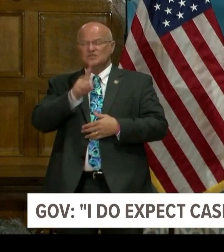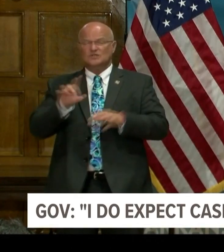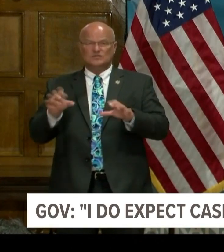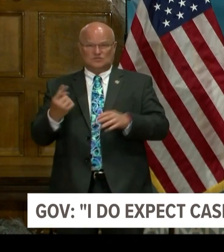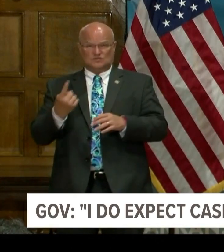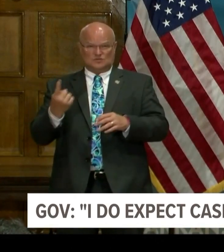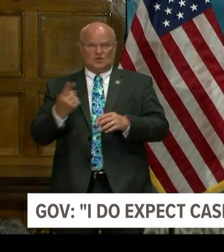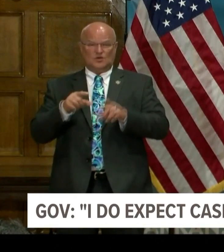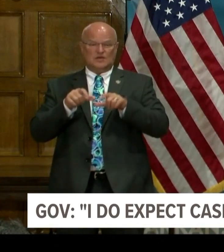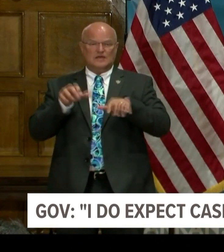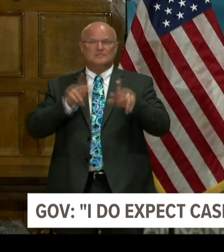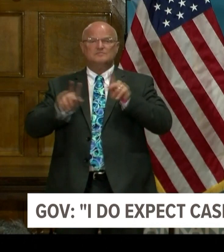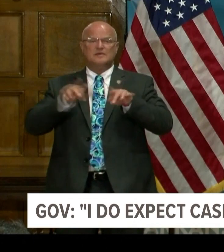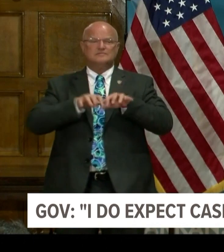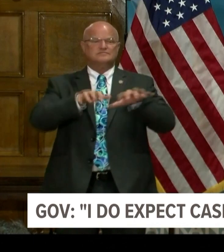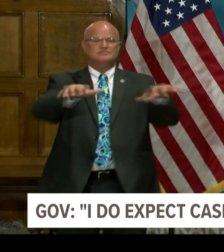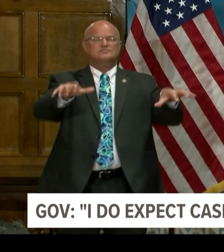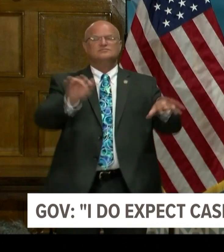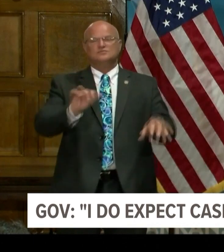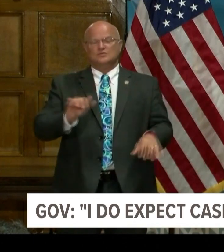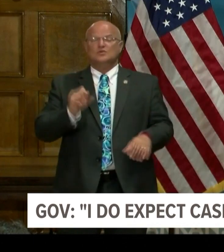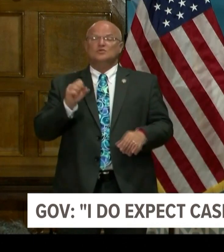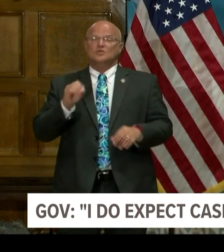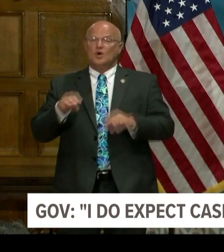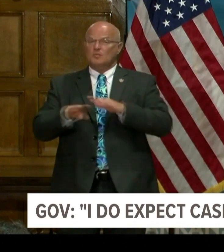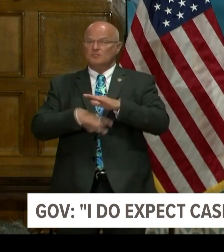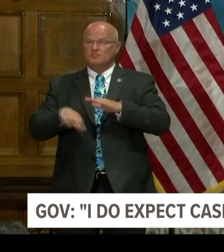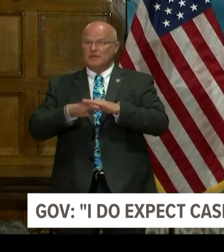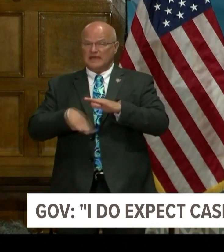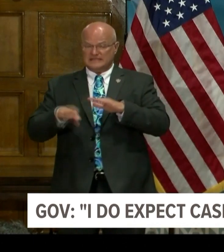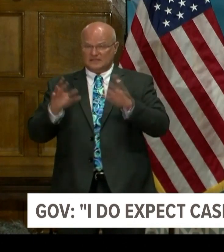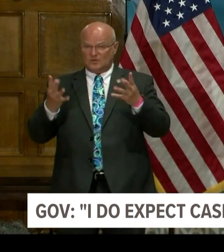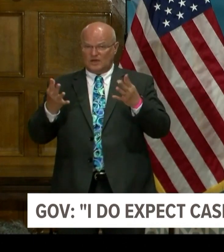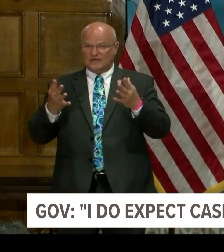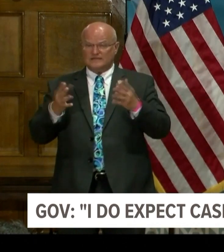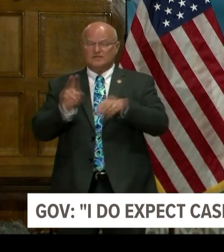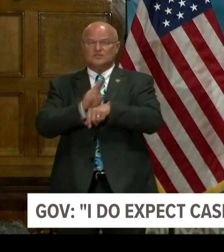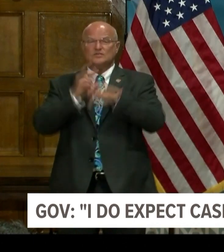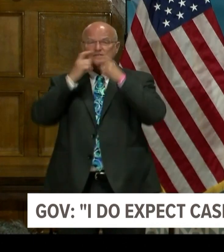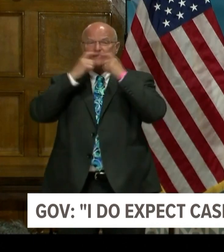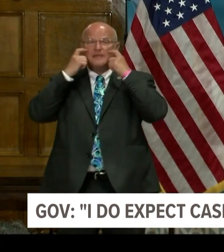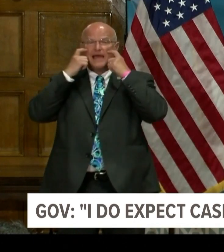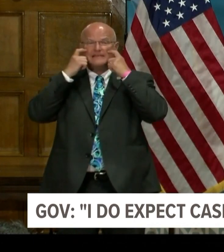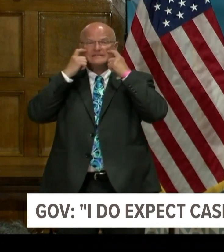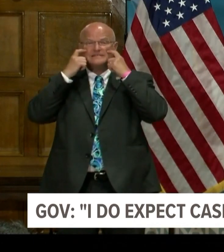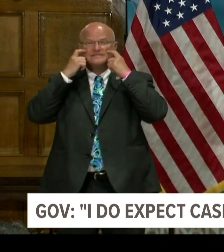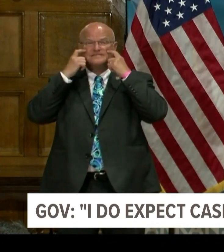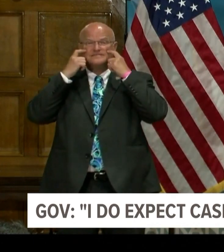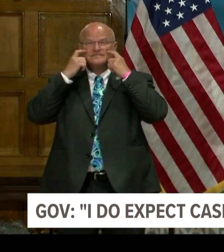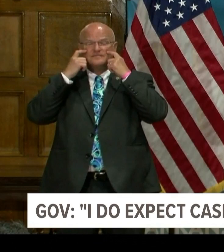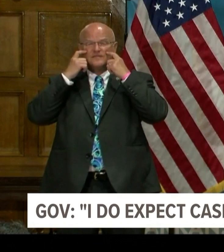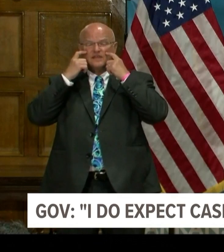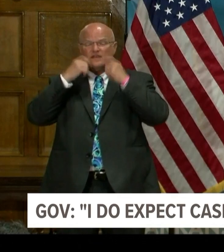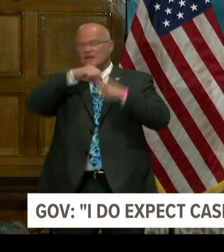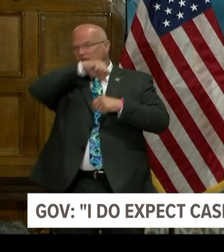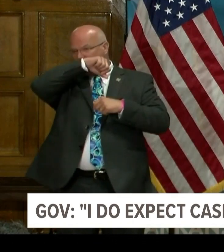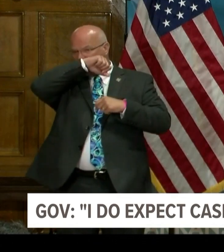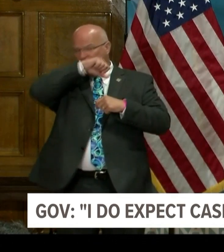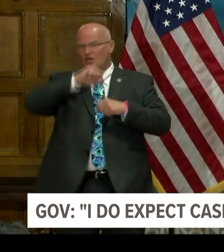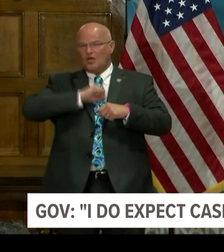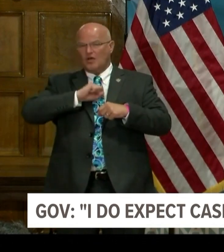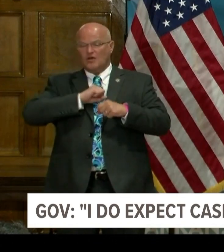do so in public. So again, the basic tenets are use a mask in public, cover your